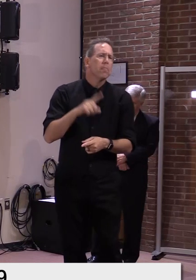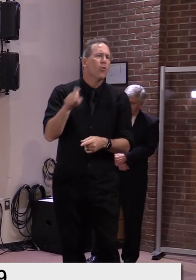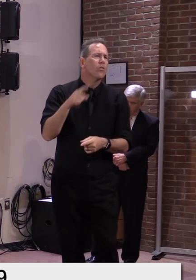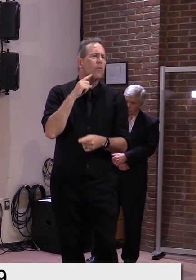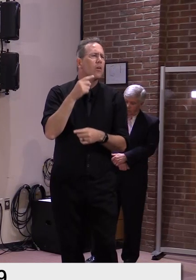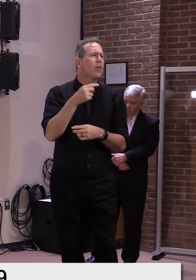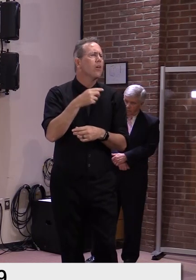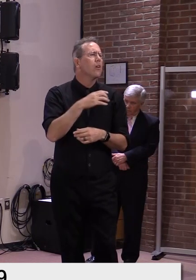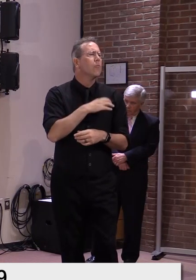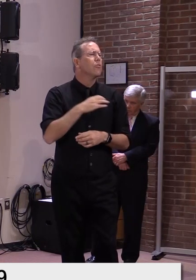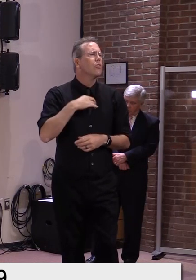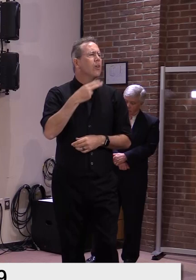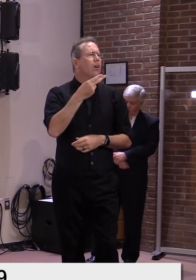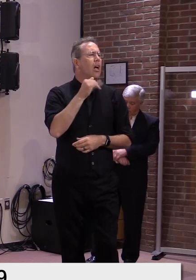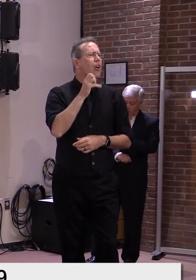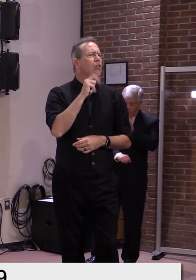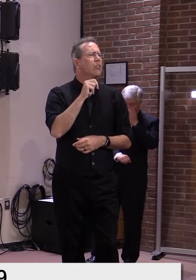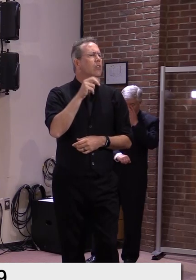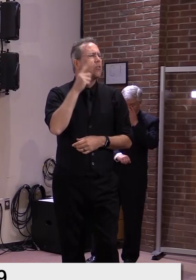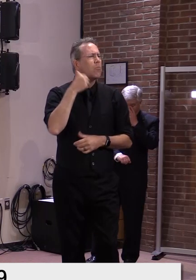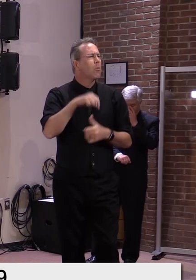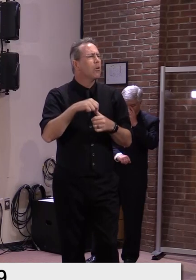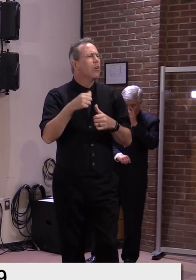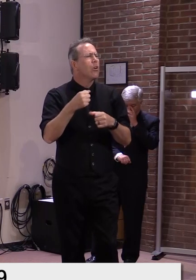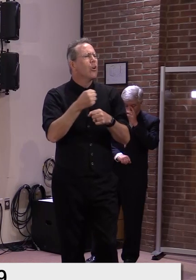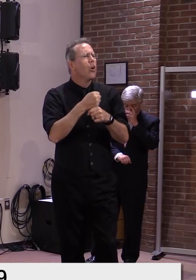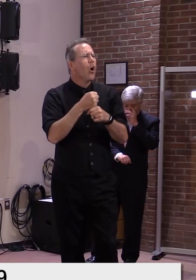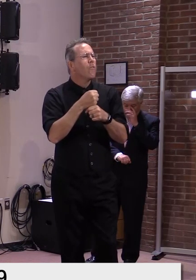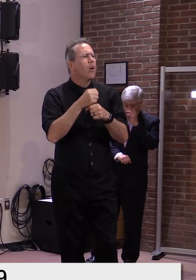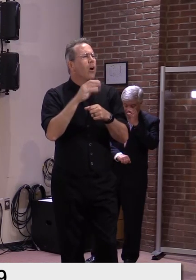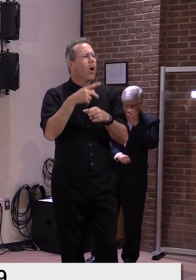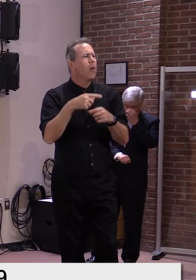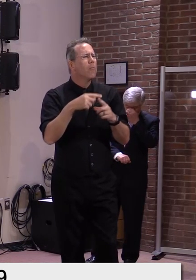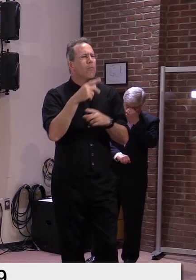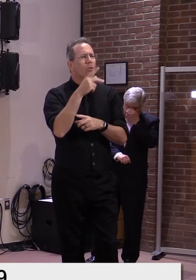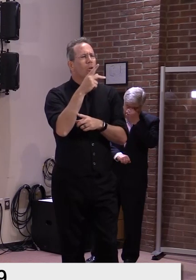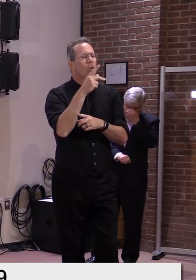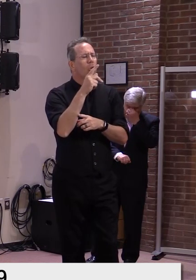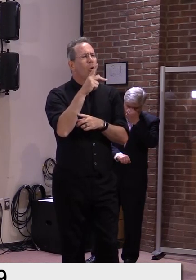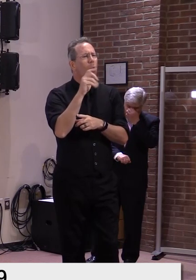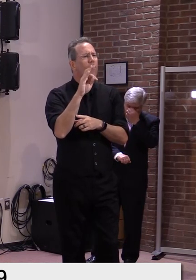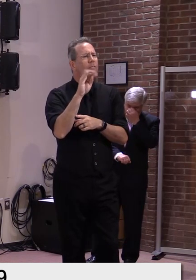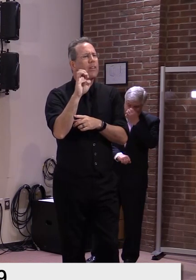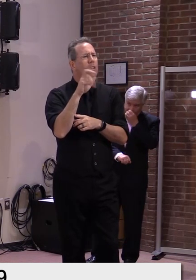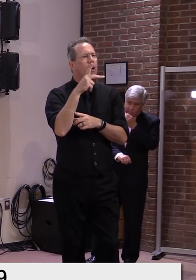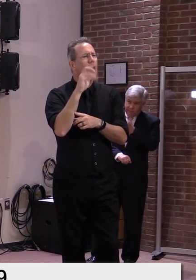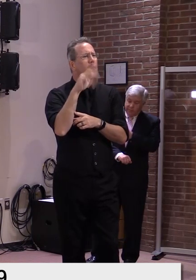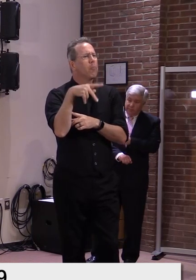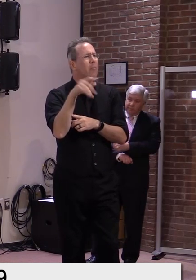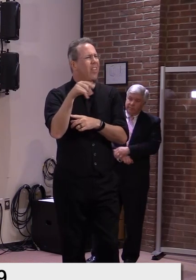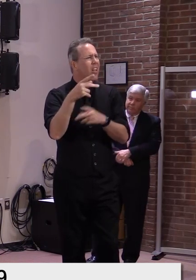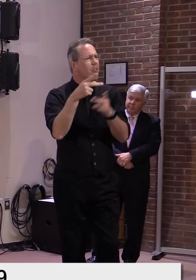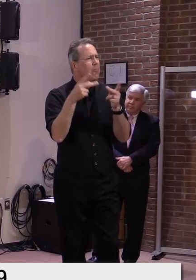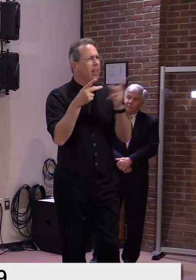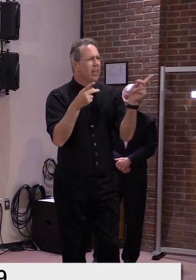Vermont bread situation, if anything, if there is any update, if he knows of anything going on there. You mean in terms of